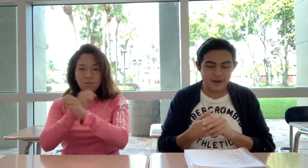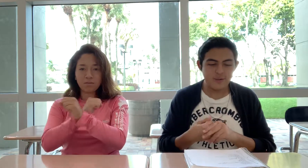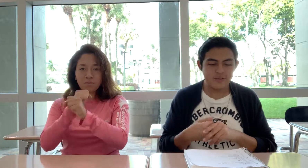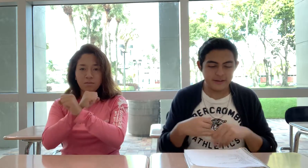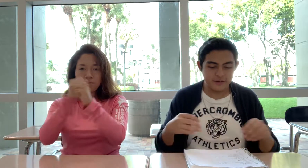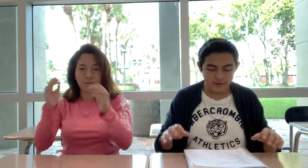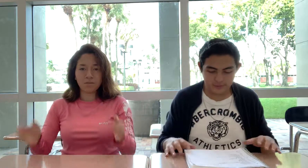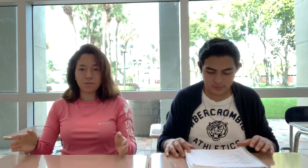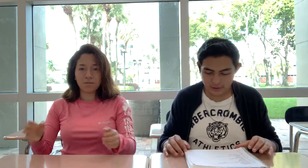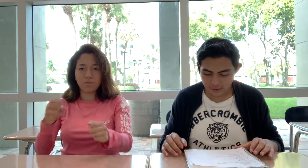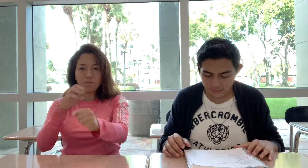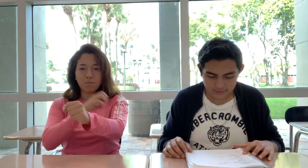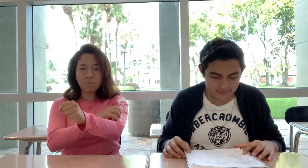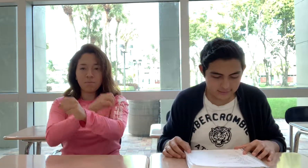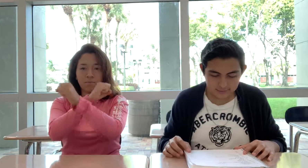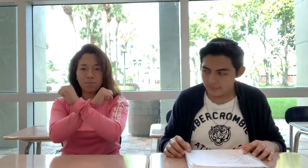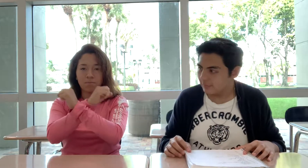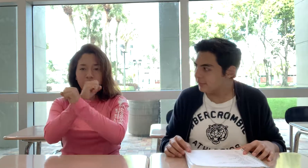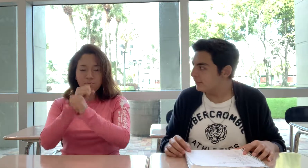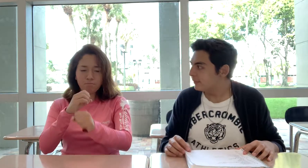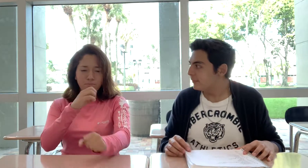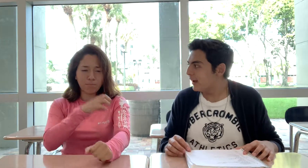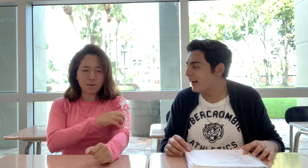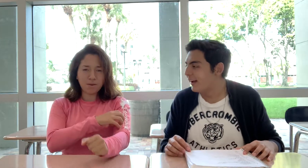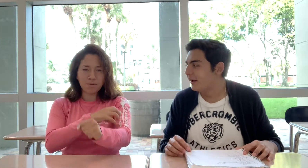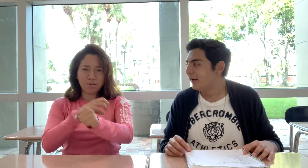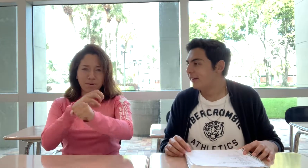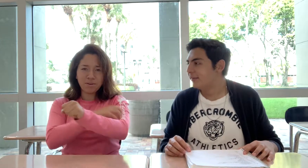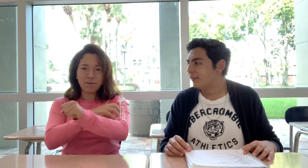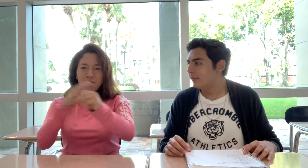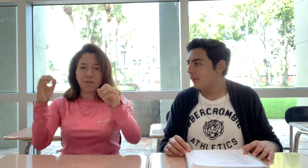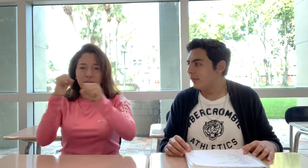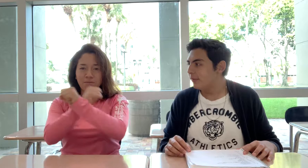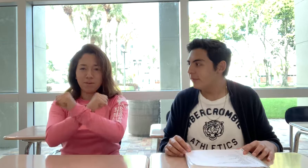Power. Here we go. Power. Ranger.